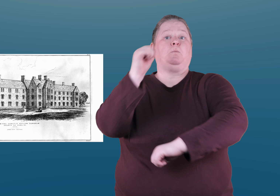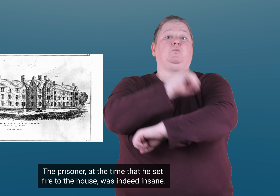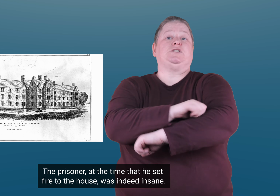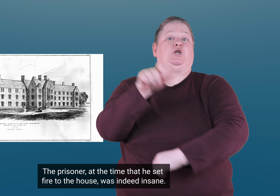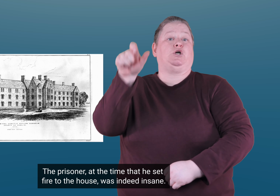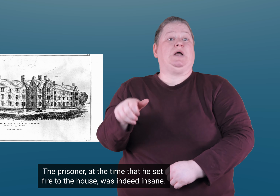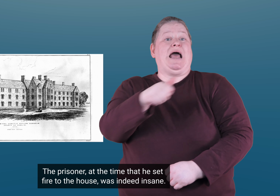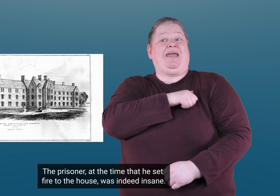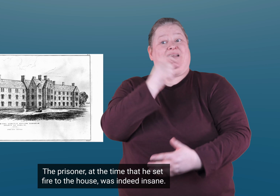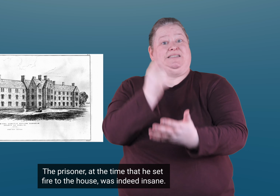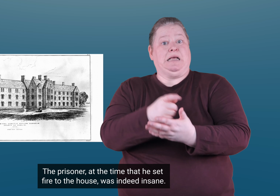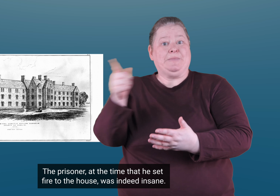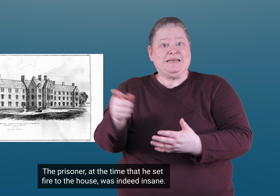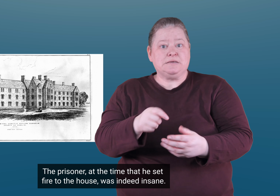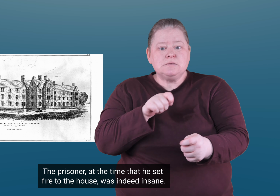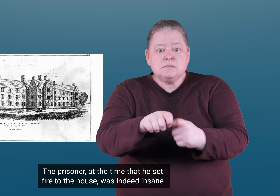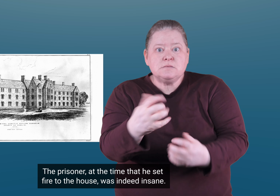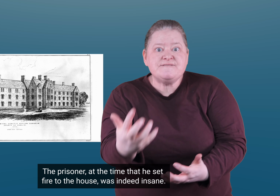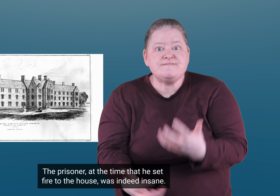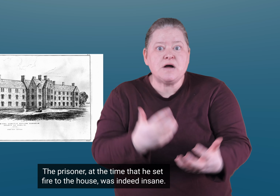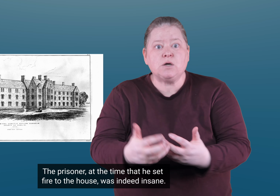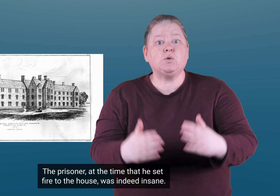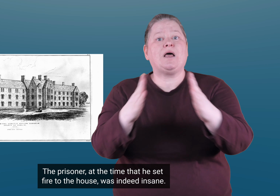The prisoner, at the time he set fire to the house,